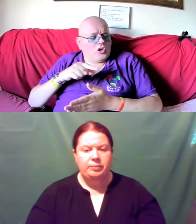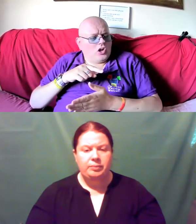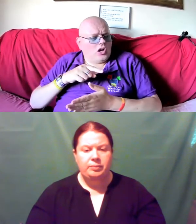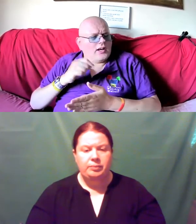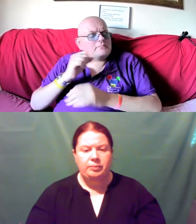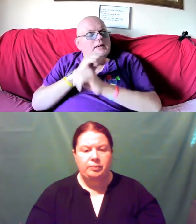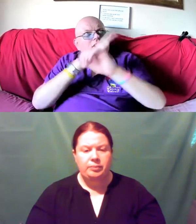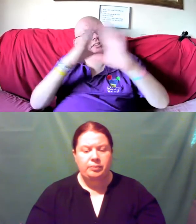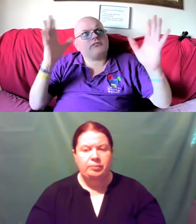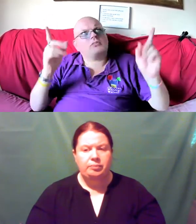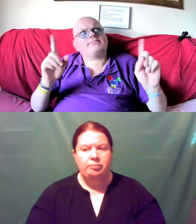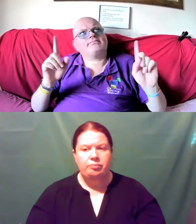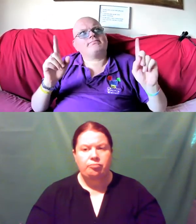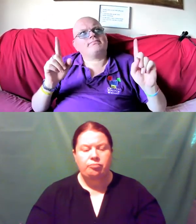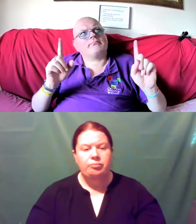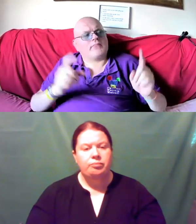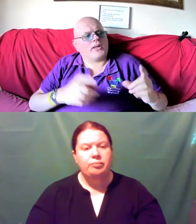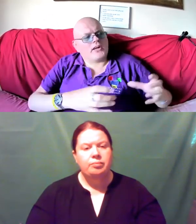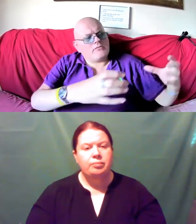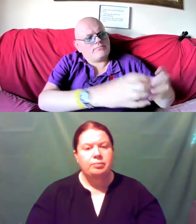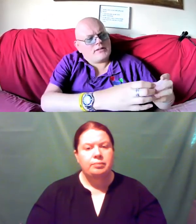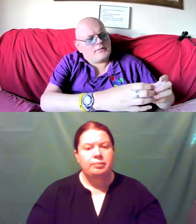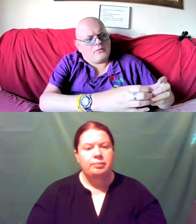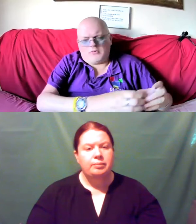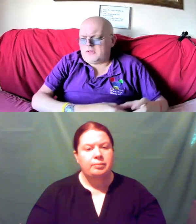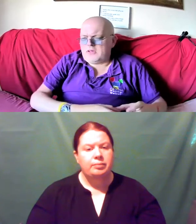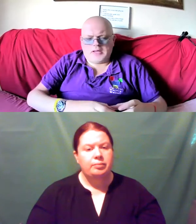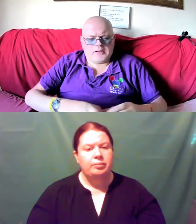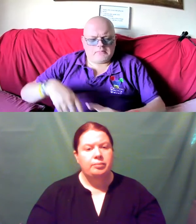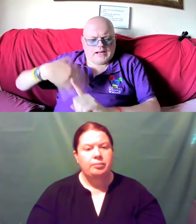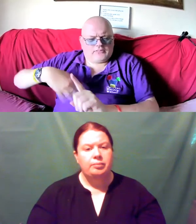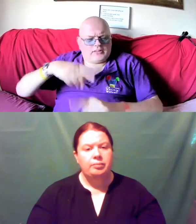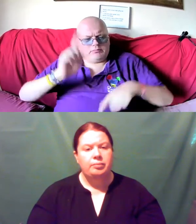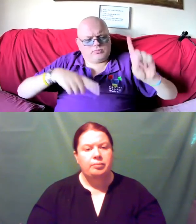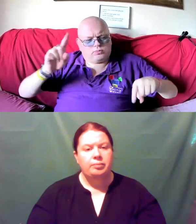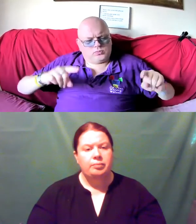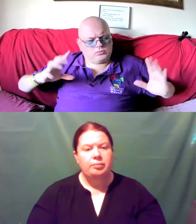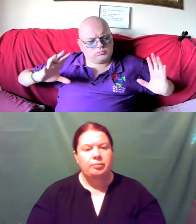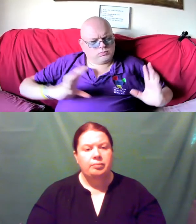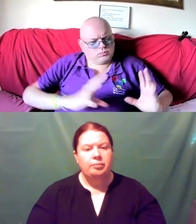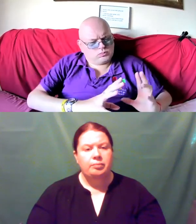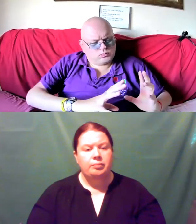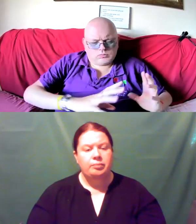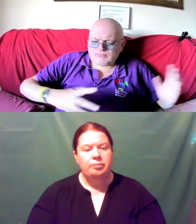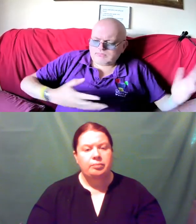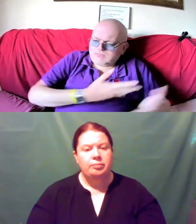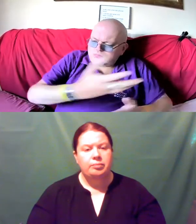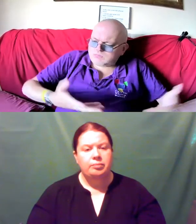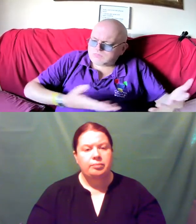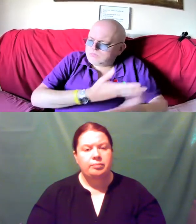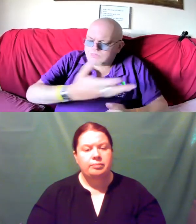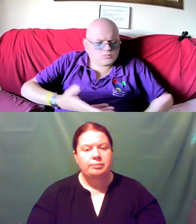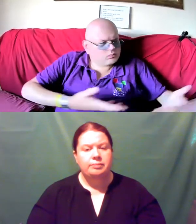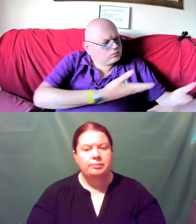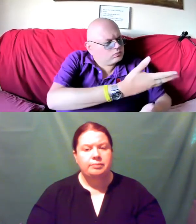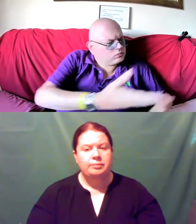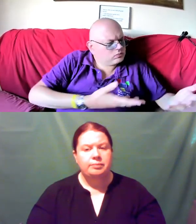bringing a room full of people from diverse perspectives together to sit around a table and have a meal with a semi-structured